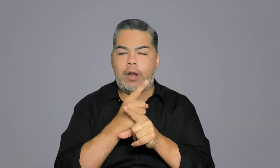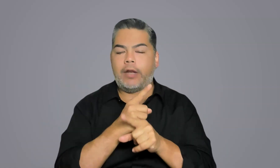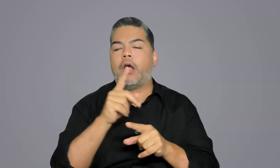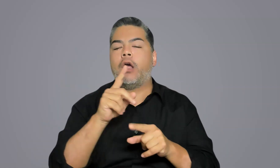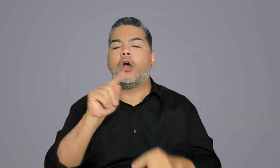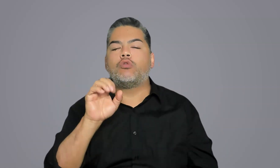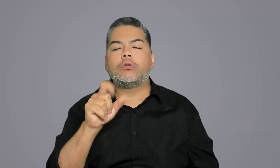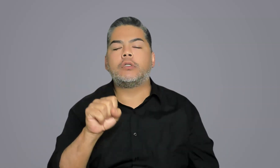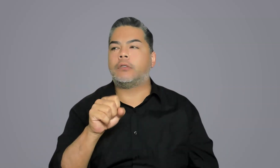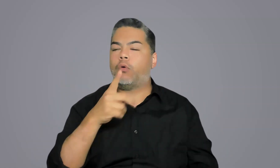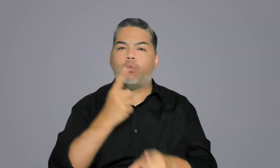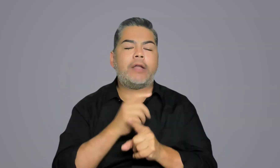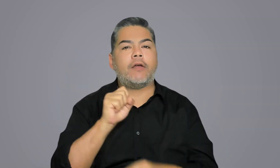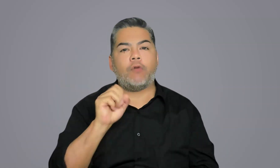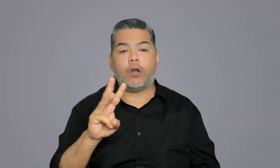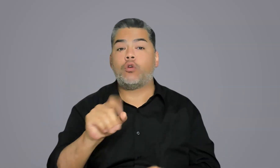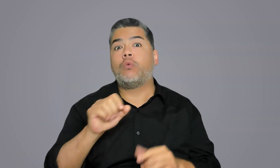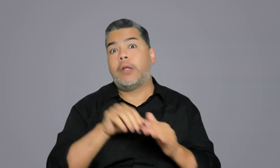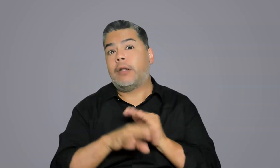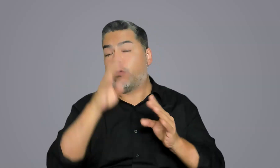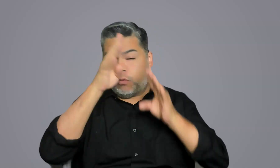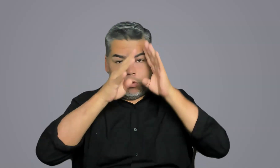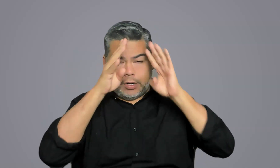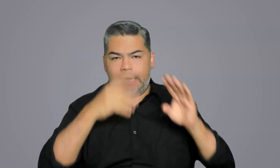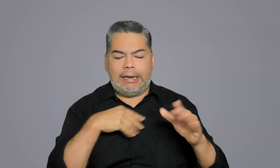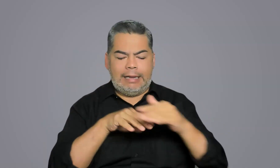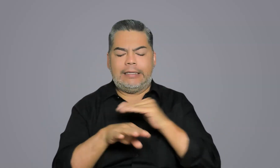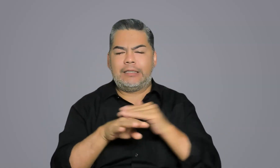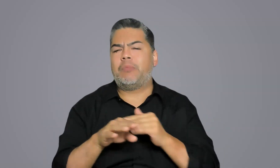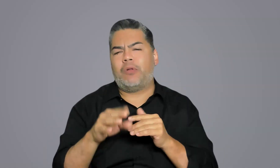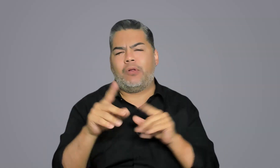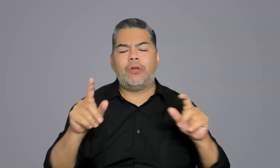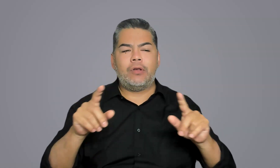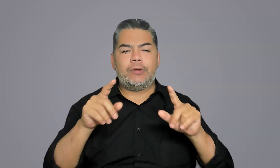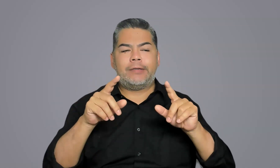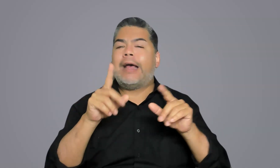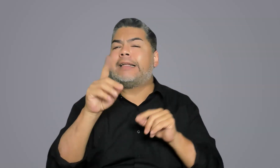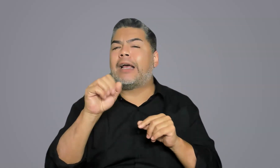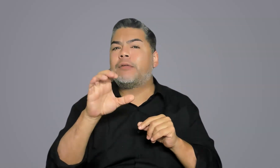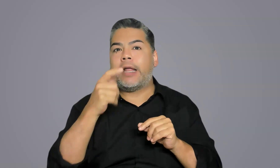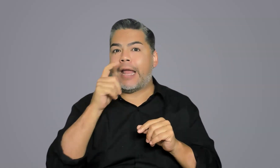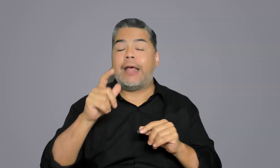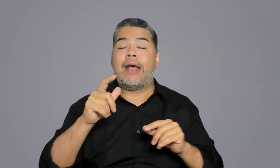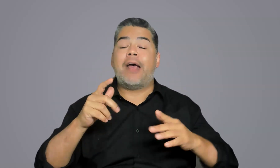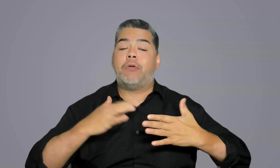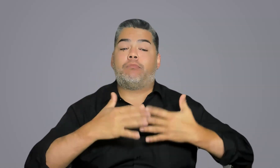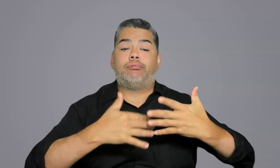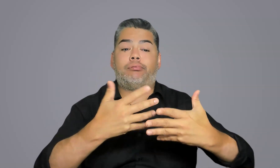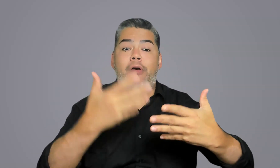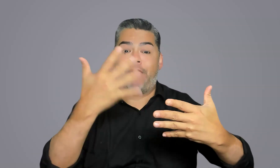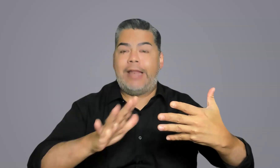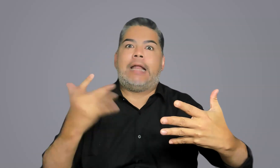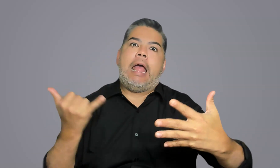create an accessible document in a relatively easy way, and it doesn't have to be this big chore that I think is often associated with creating